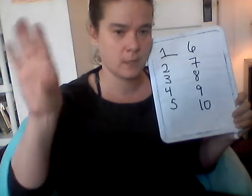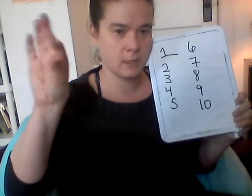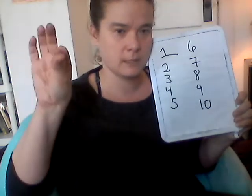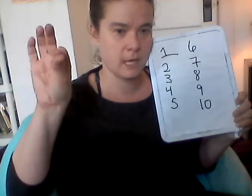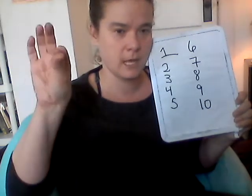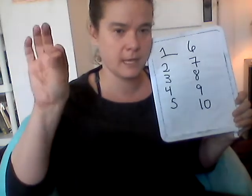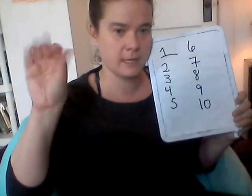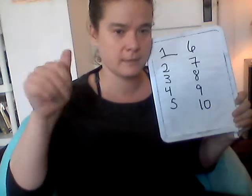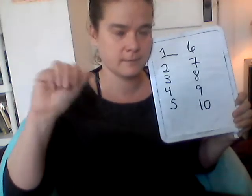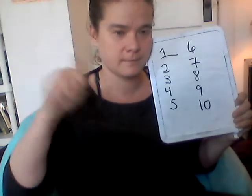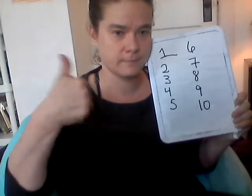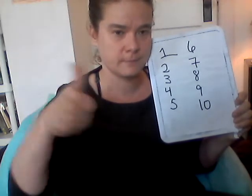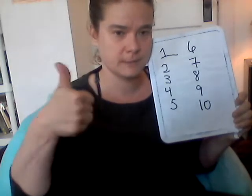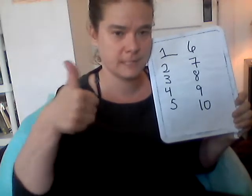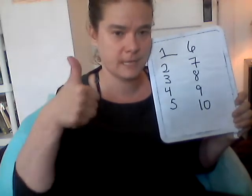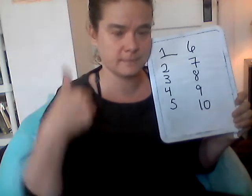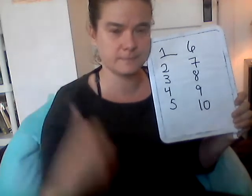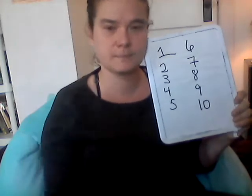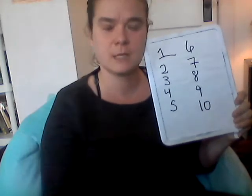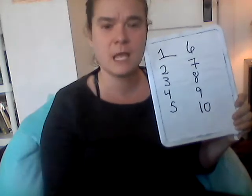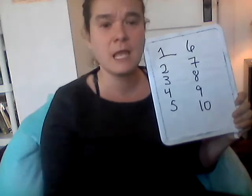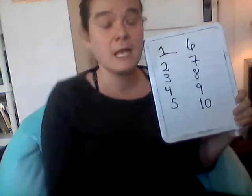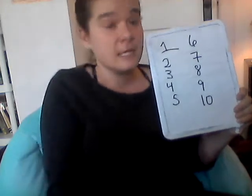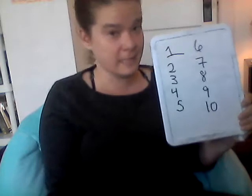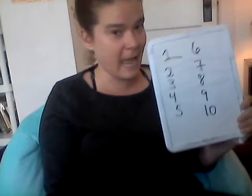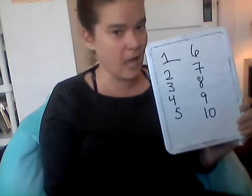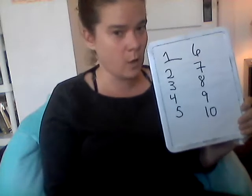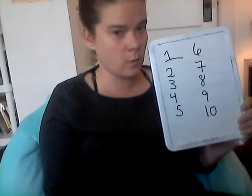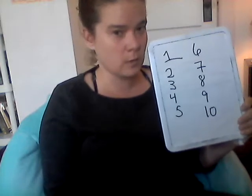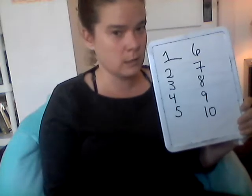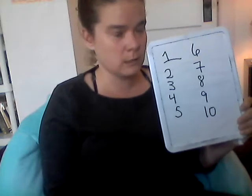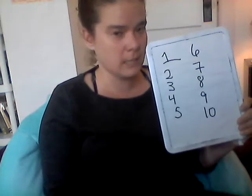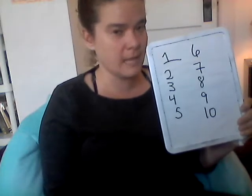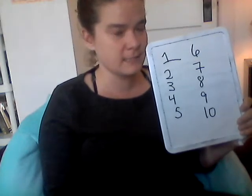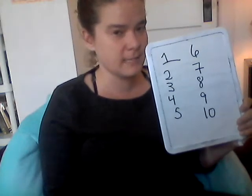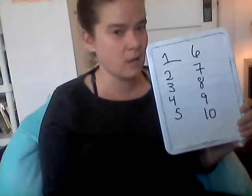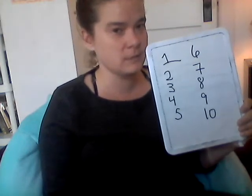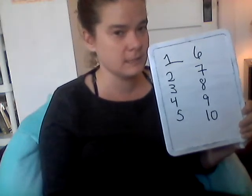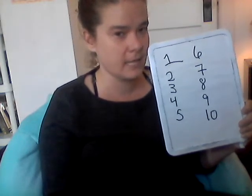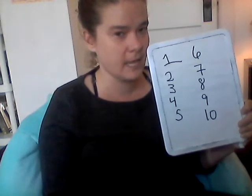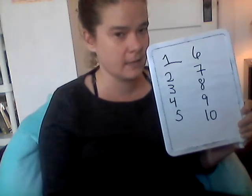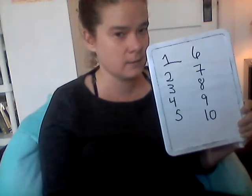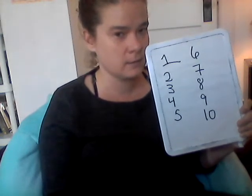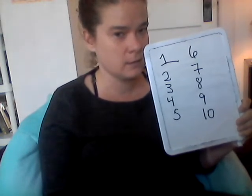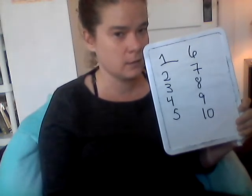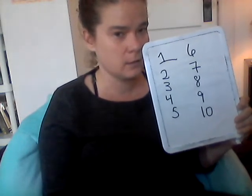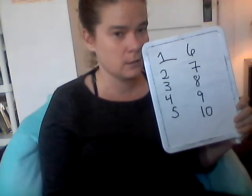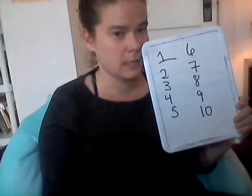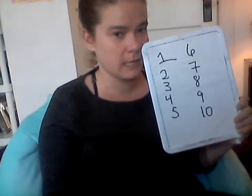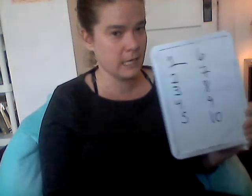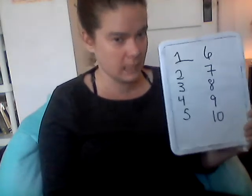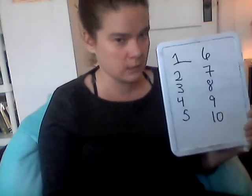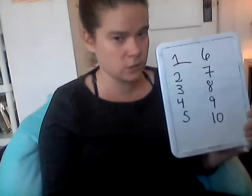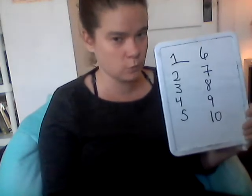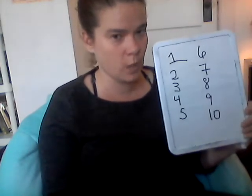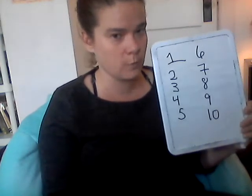nine, ten. Now, let's count to ten. Now, English one